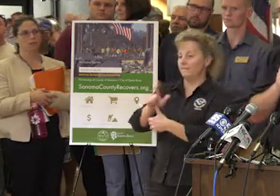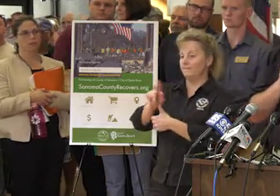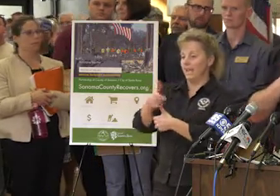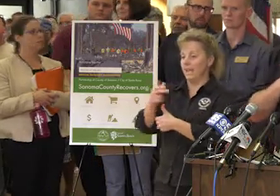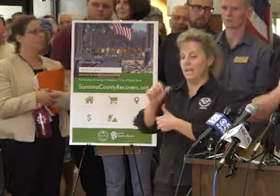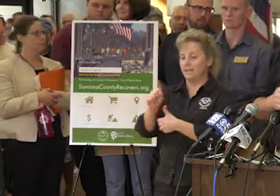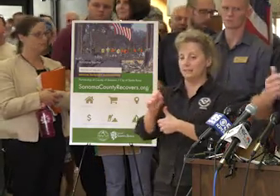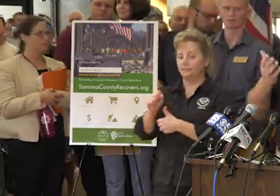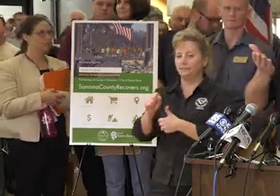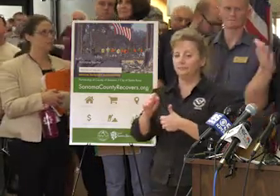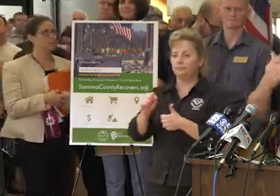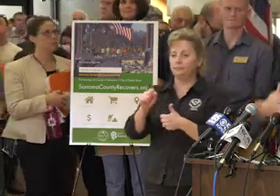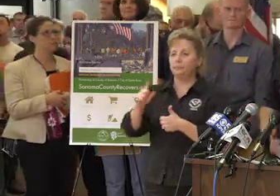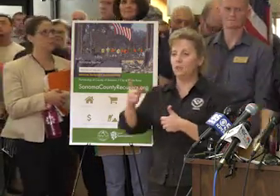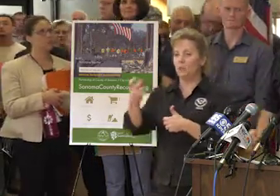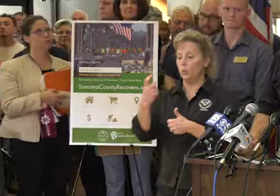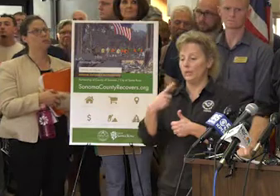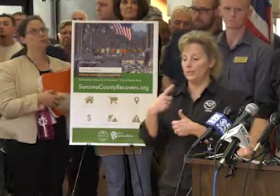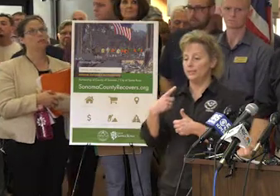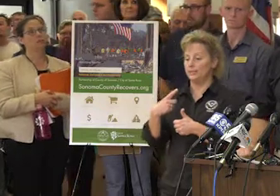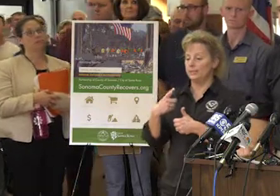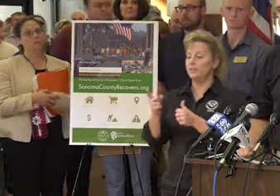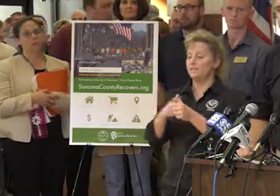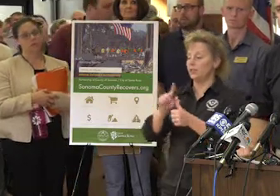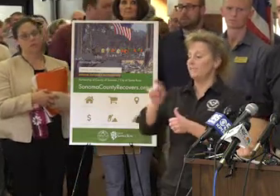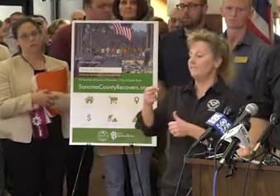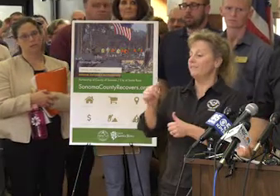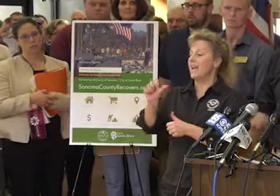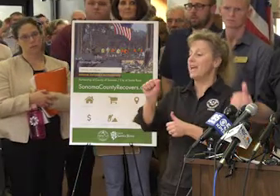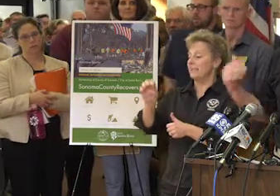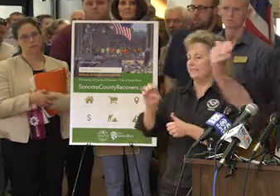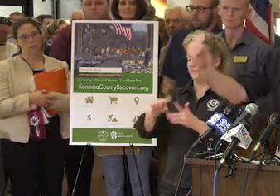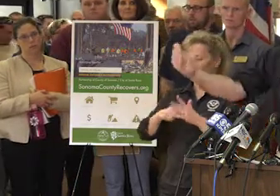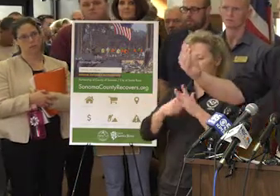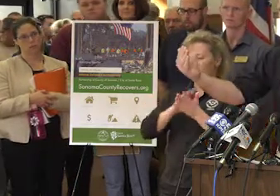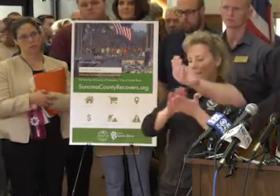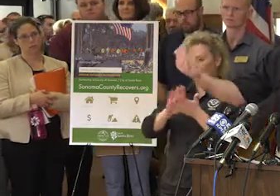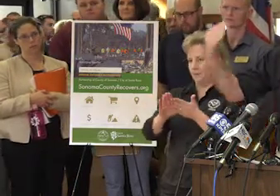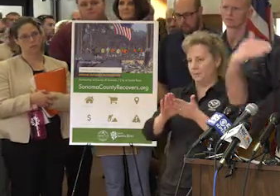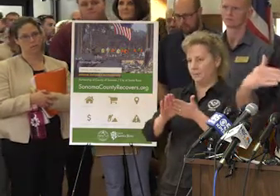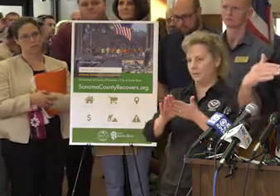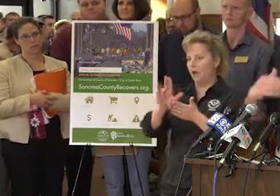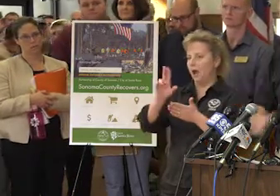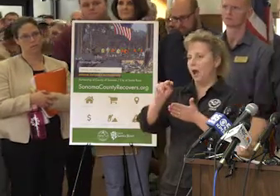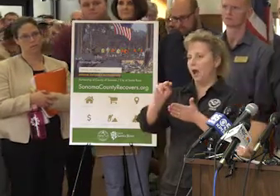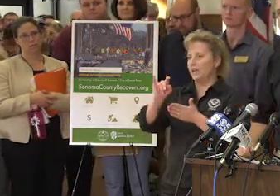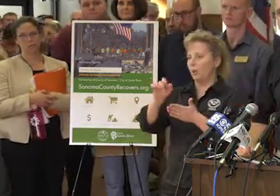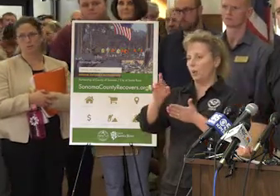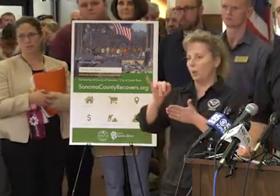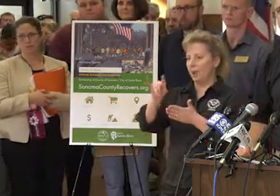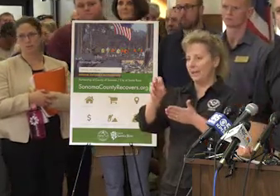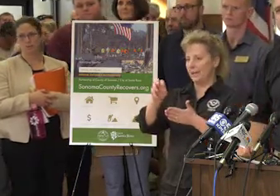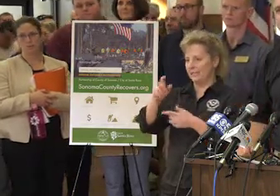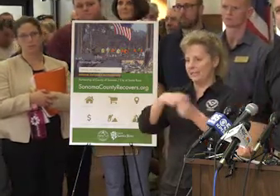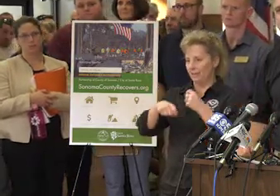Can you repeat the question? Right. So the question is the first phase of cleanup being done in the unincorporated versus